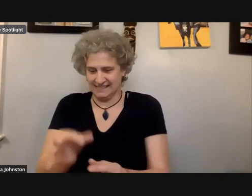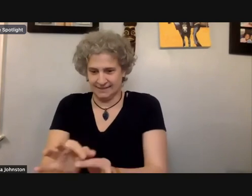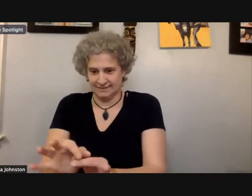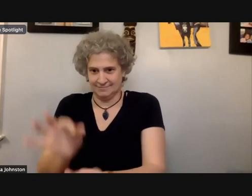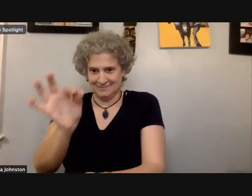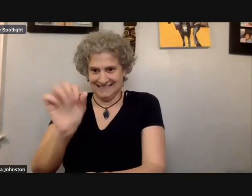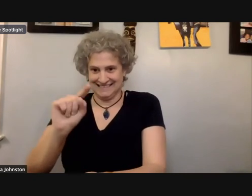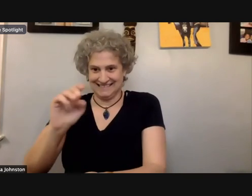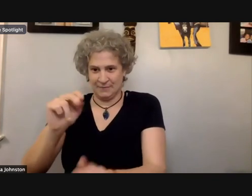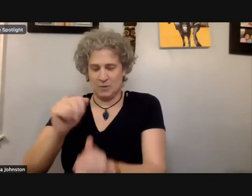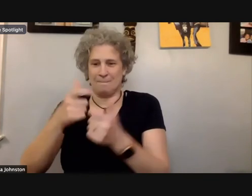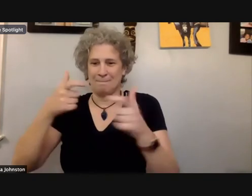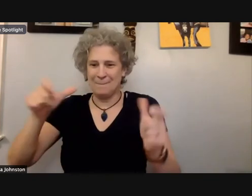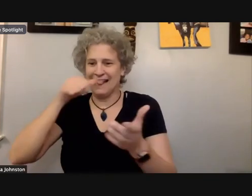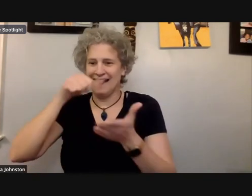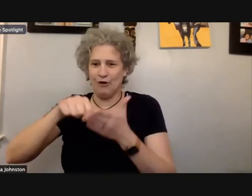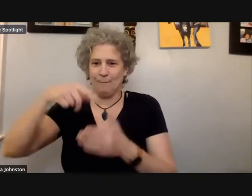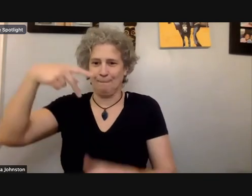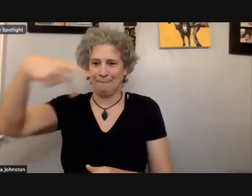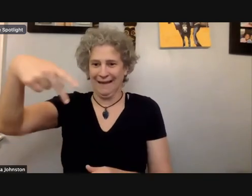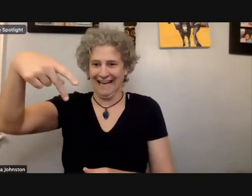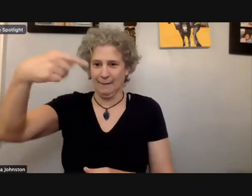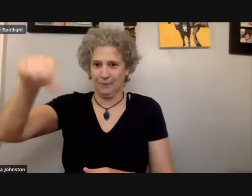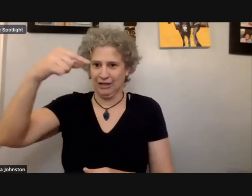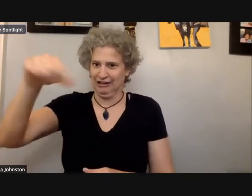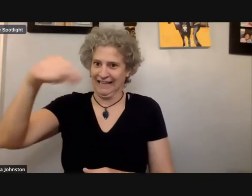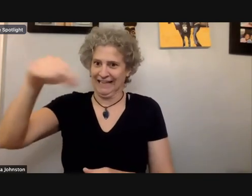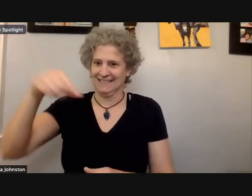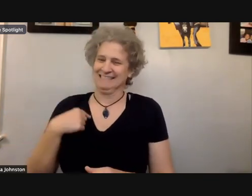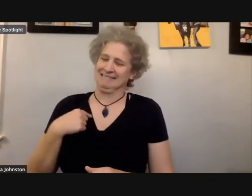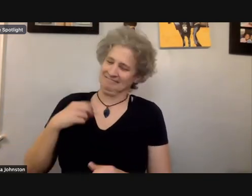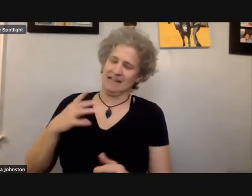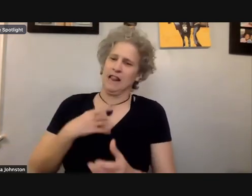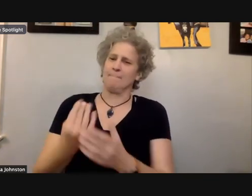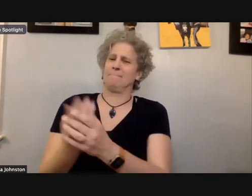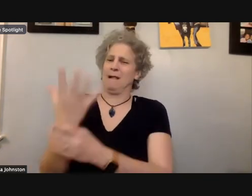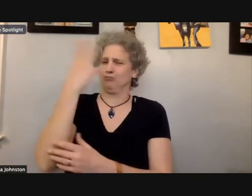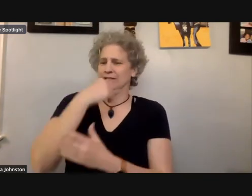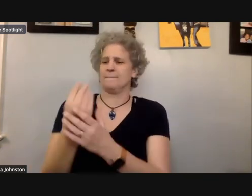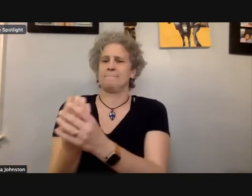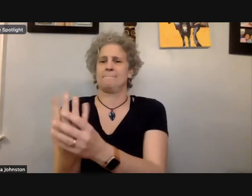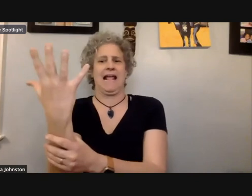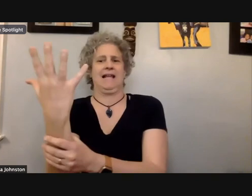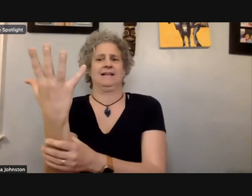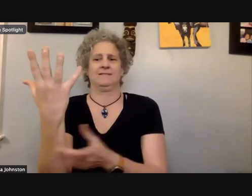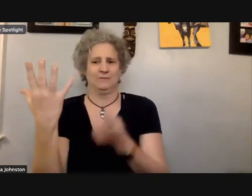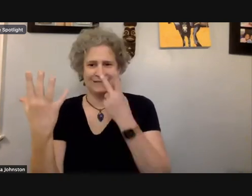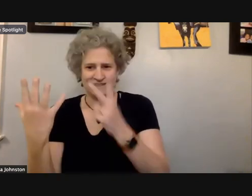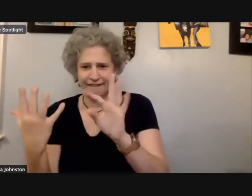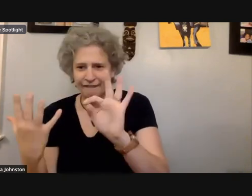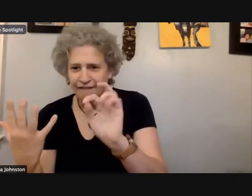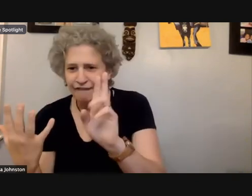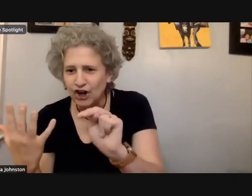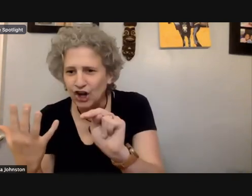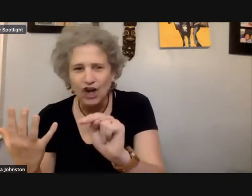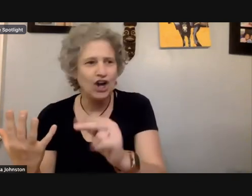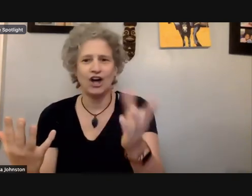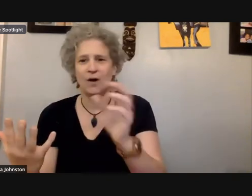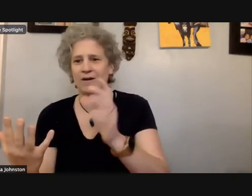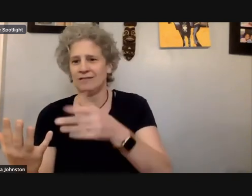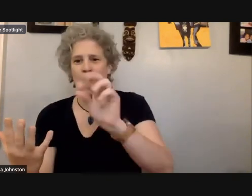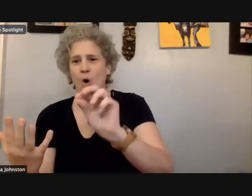letter P, a green letter P. I don't know for what reason. I just kind of almost like Sesame Street. I see a pot with a big letter P coming out of